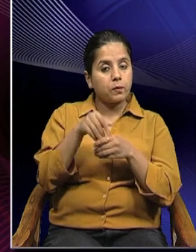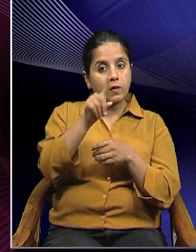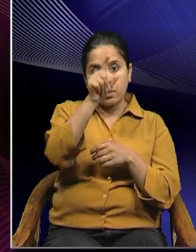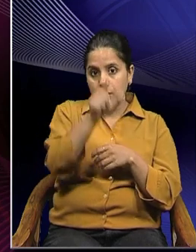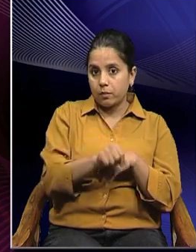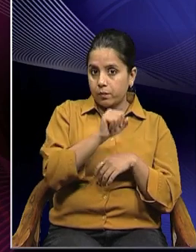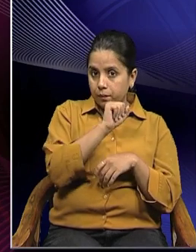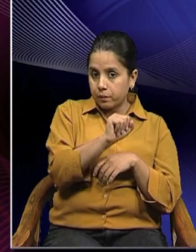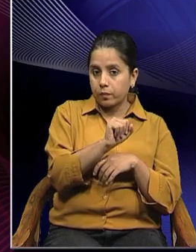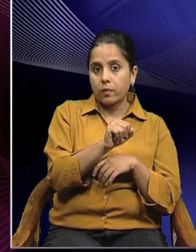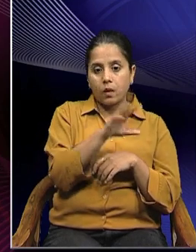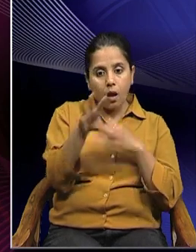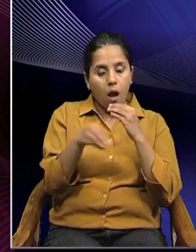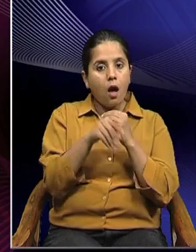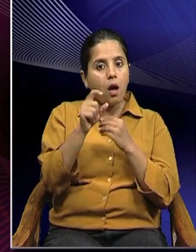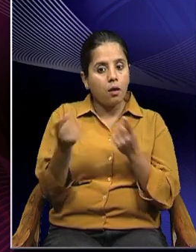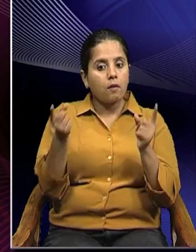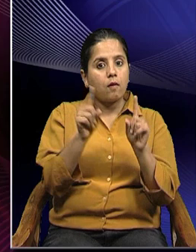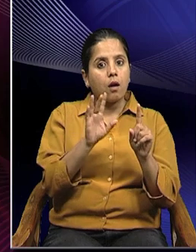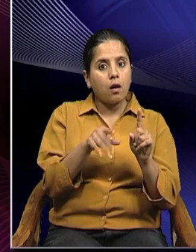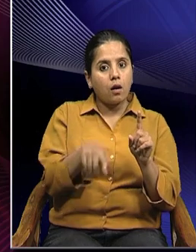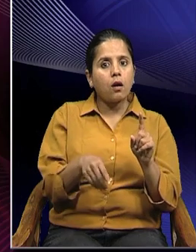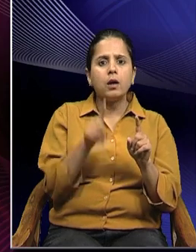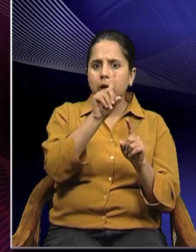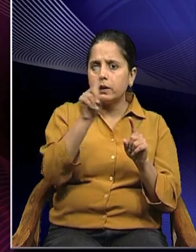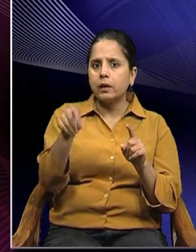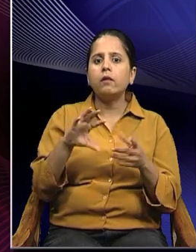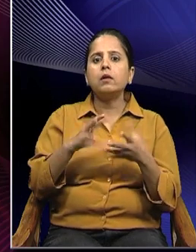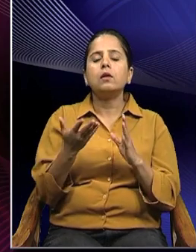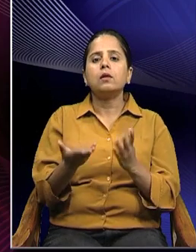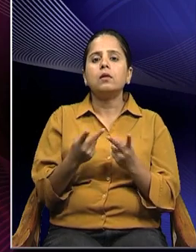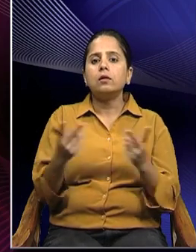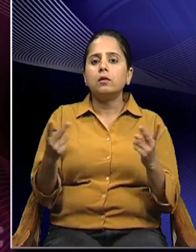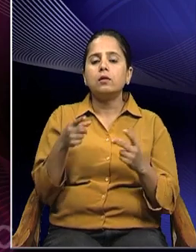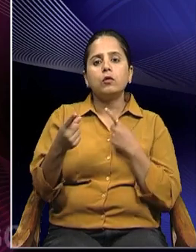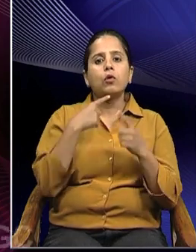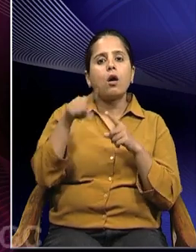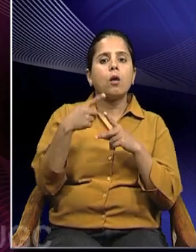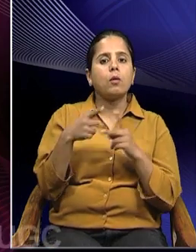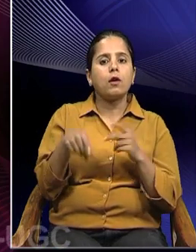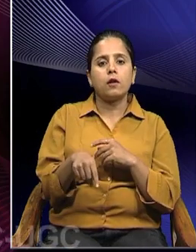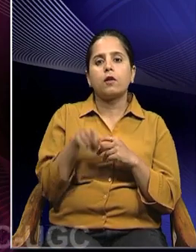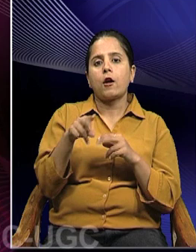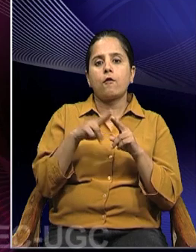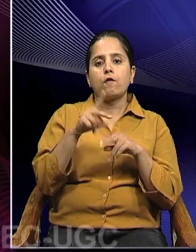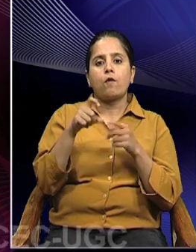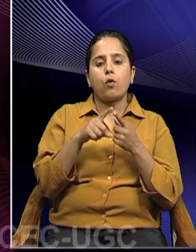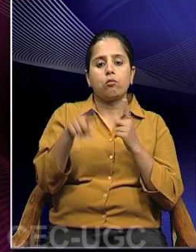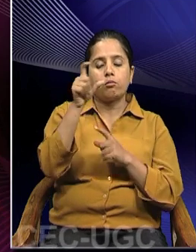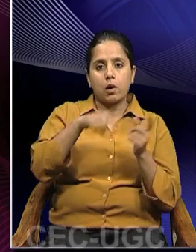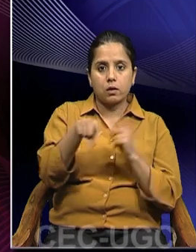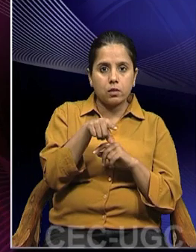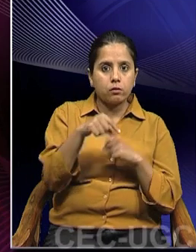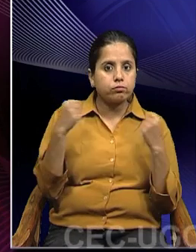person being added to another one, and it is making 11. So, it is talking about the force with which a person is